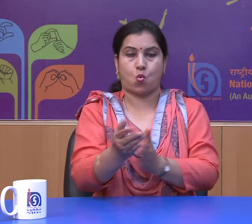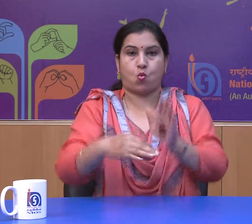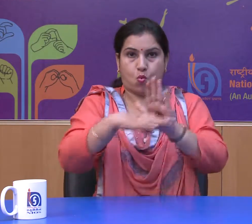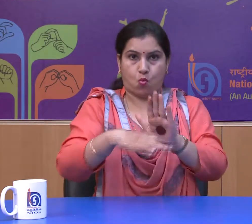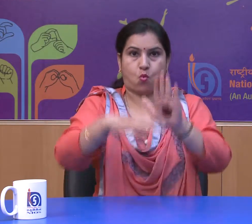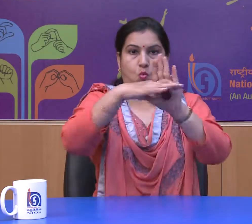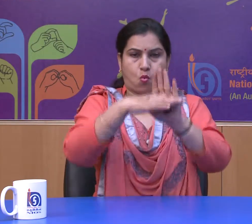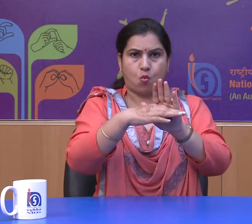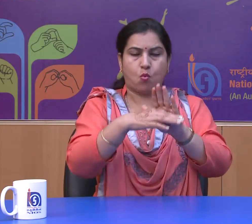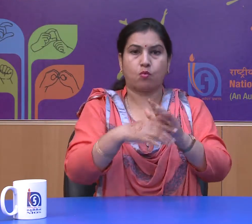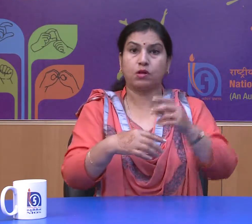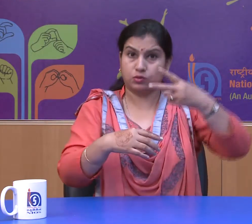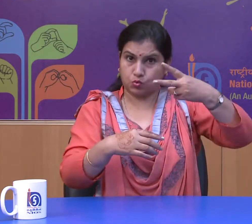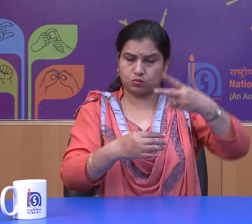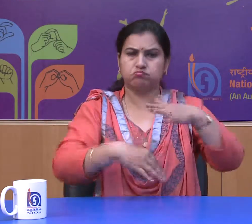There are two levels of government in India.